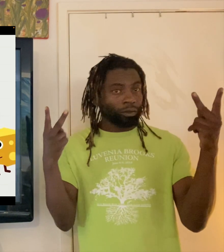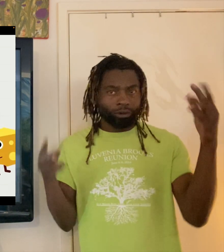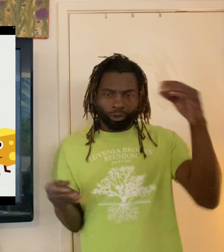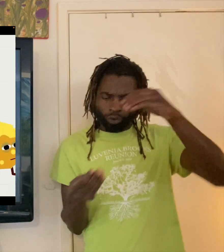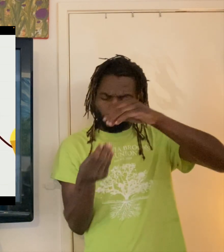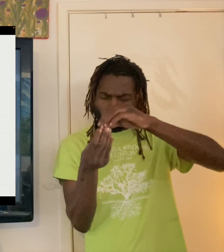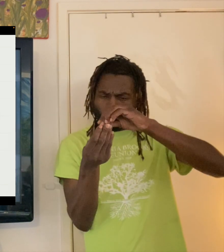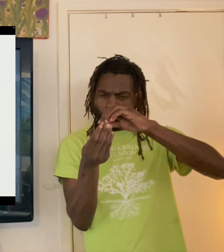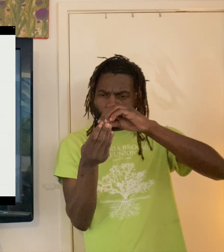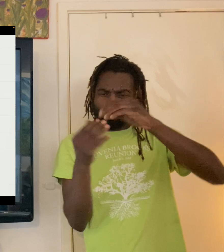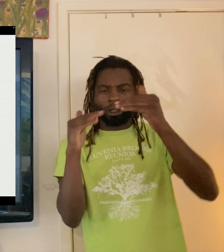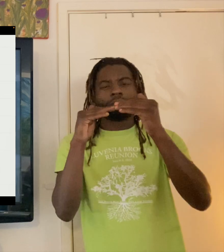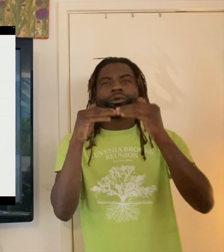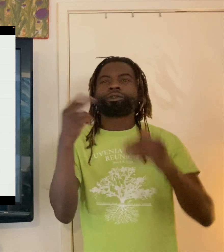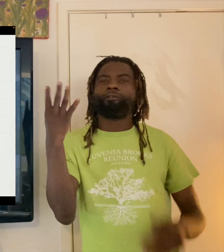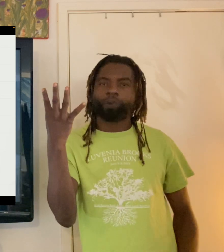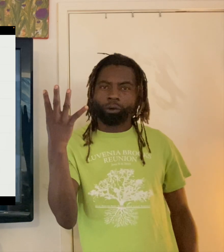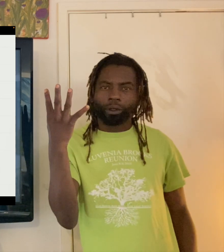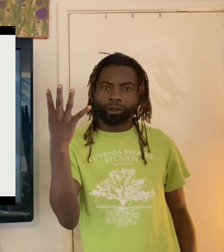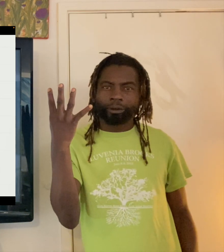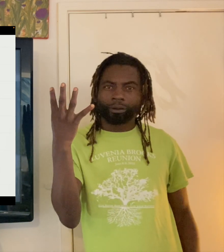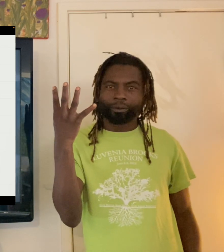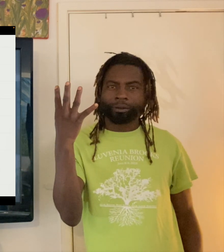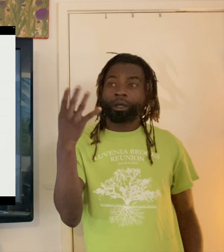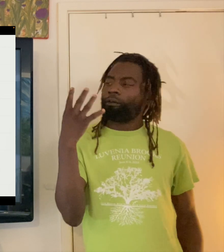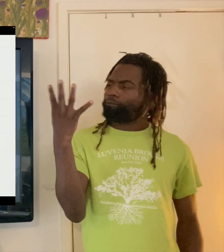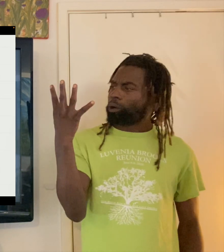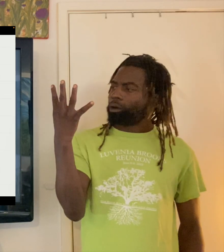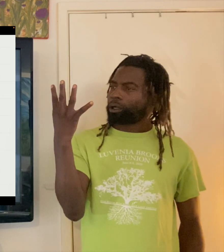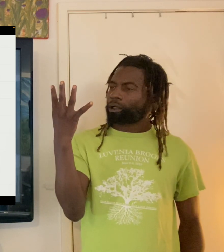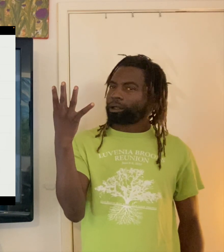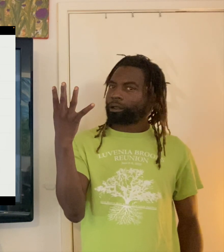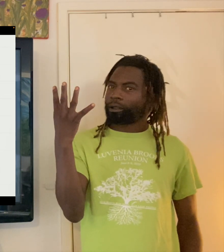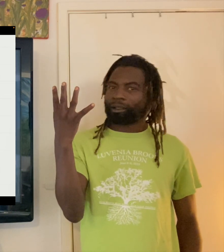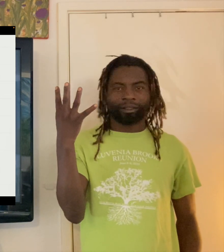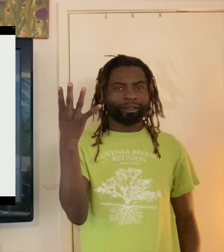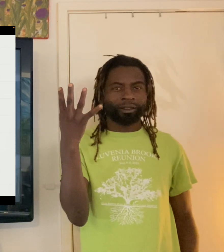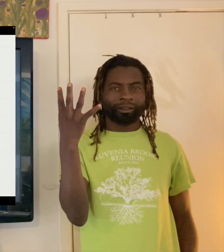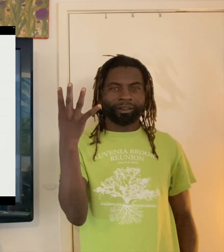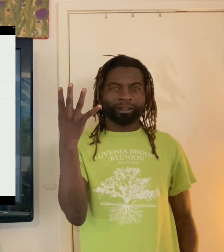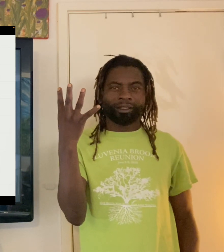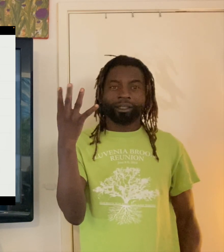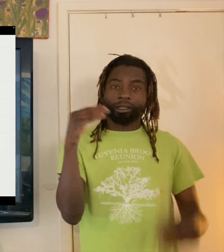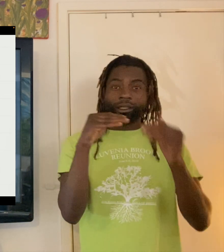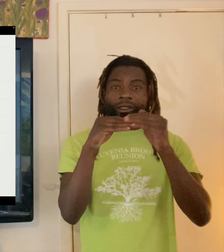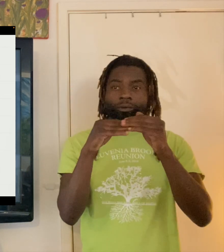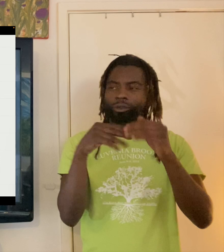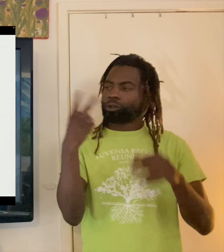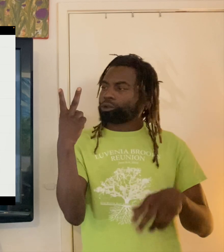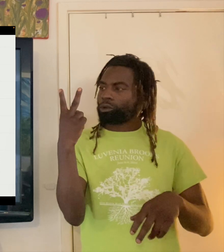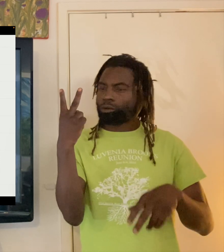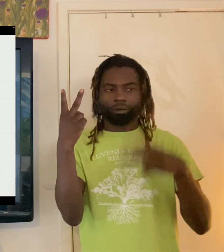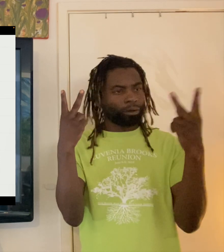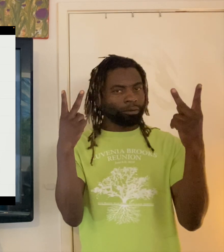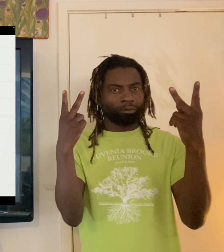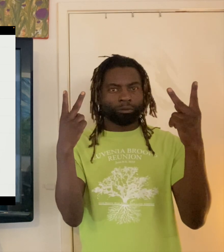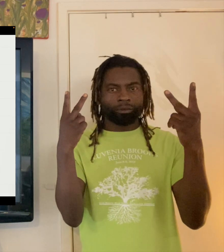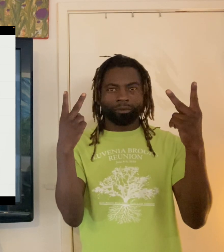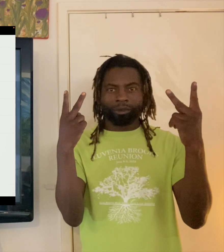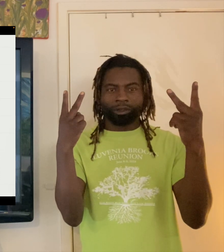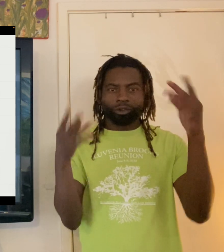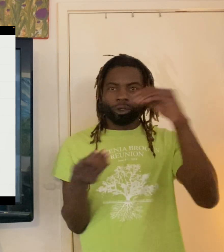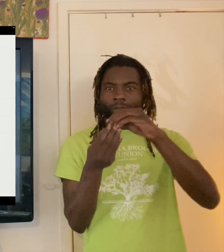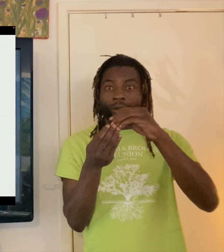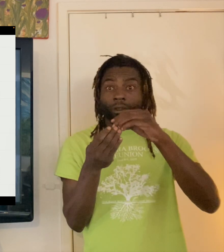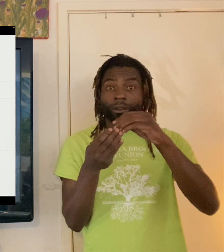This 2 and this 2 came together and made the number 4. So 4 is made up of 2 and